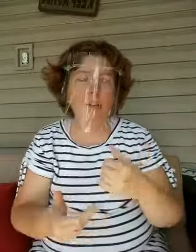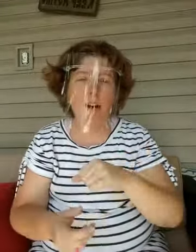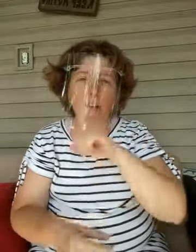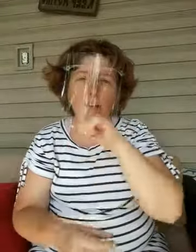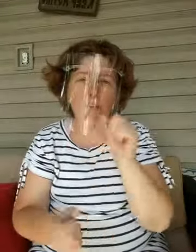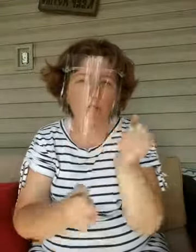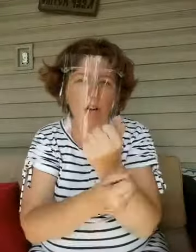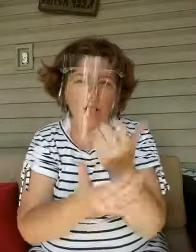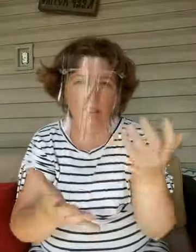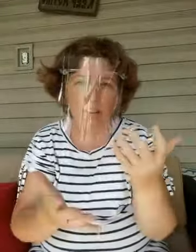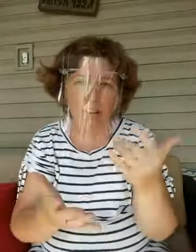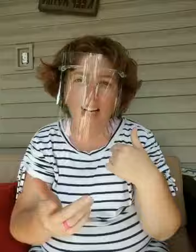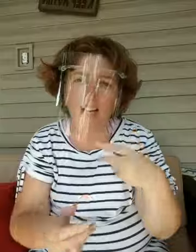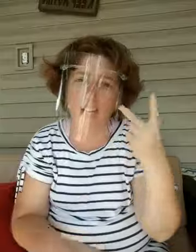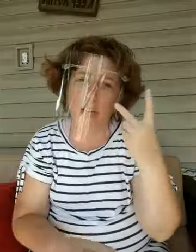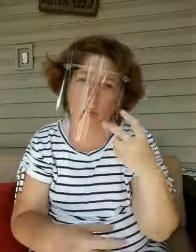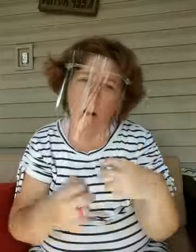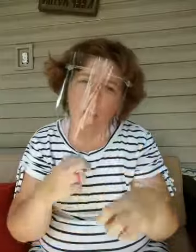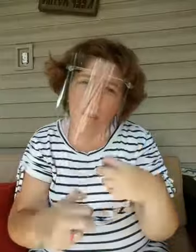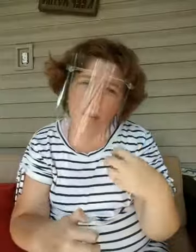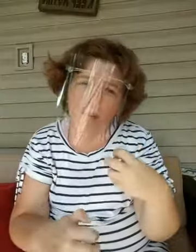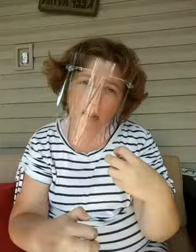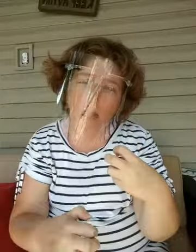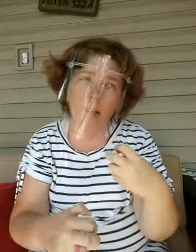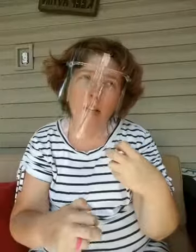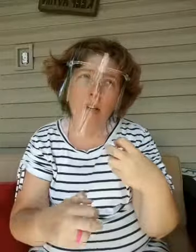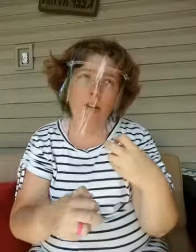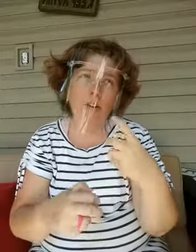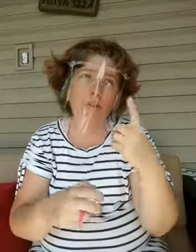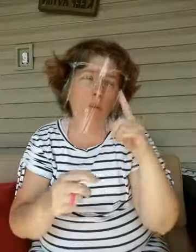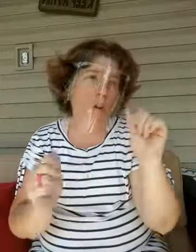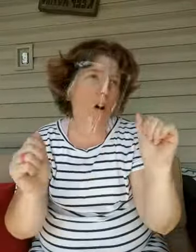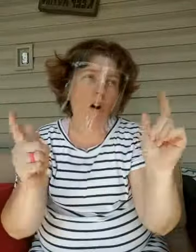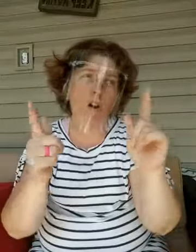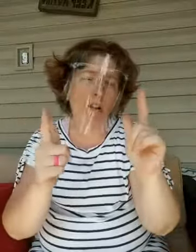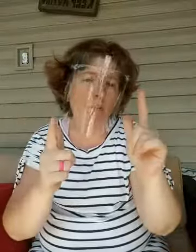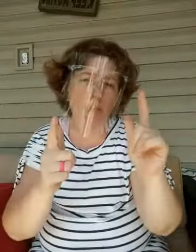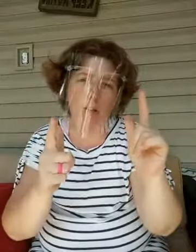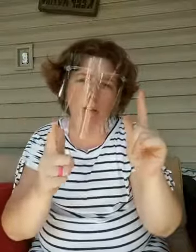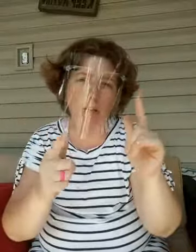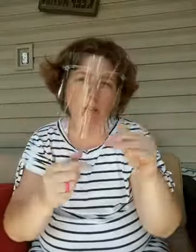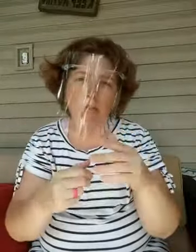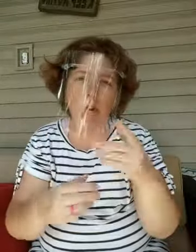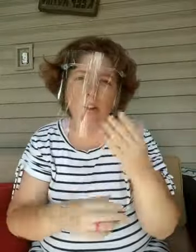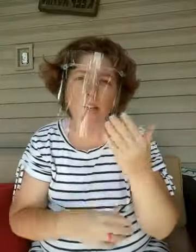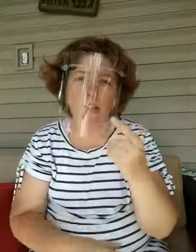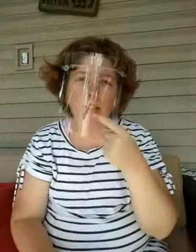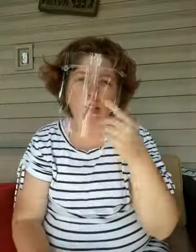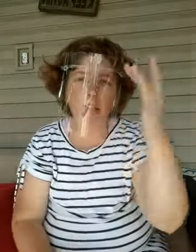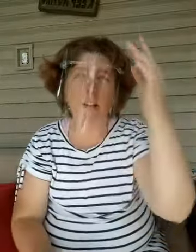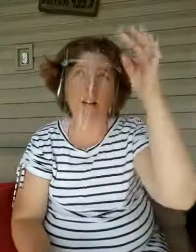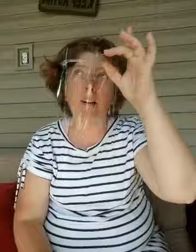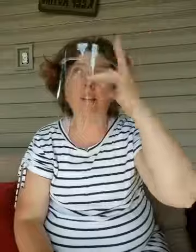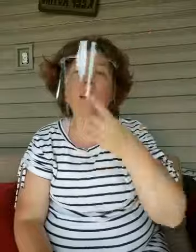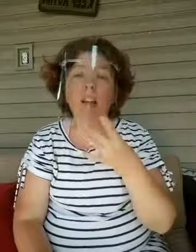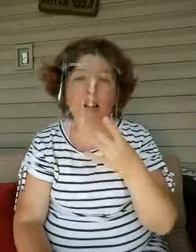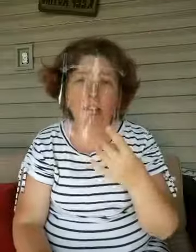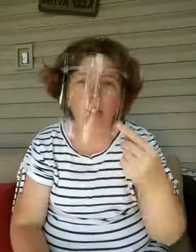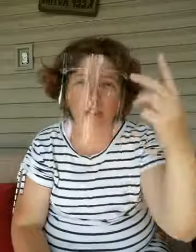I love it for everything. I see problems for all of them as far as the lighting, as you can